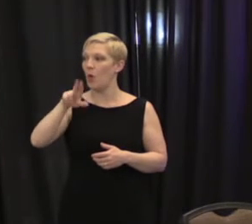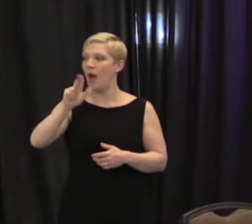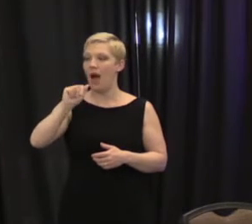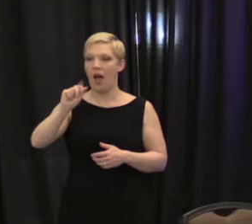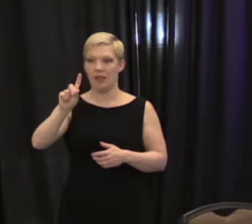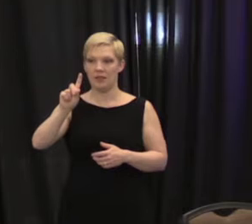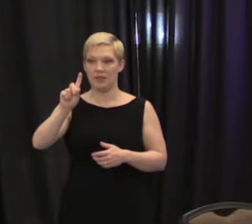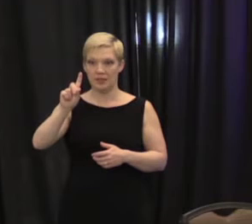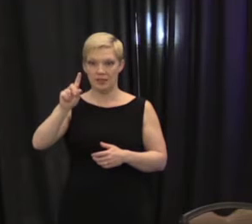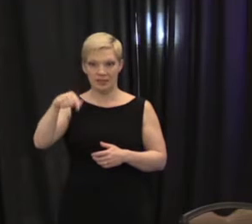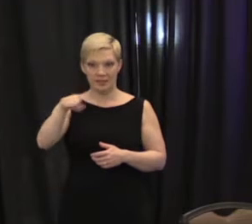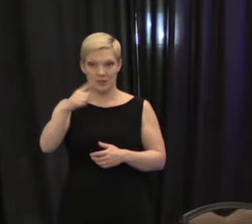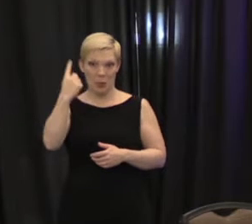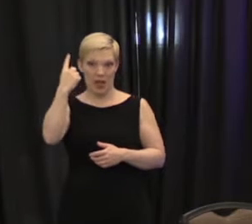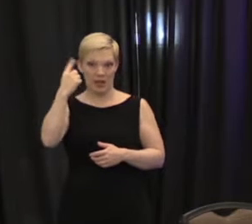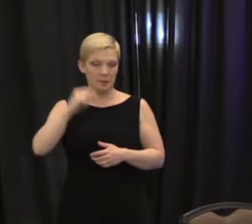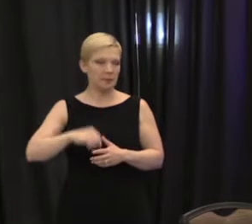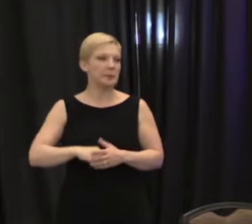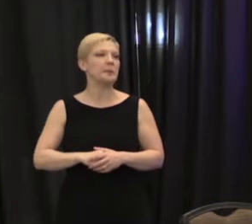Okay.